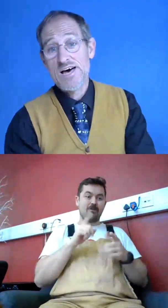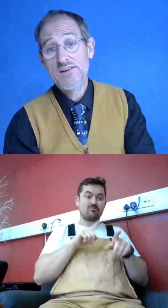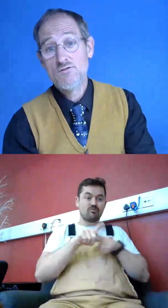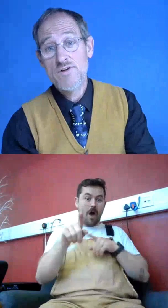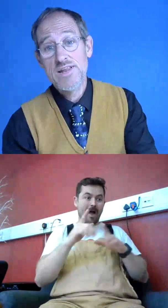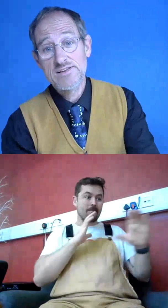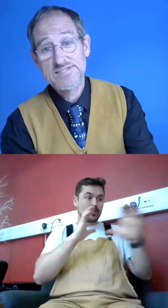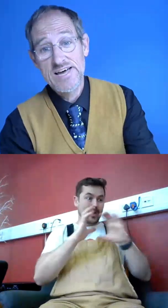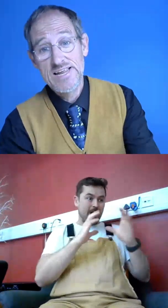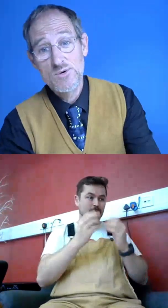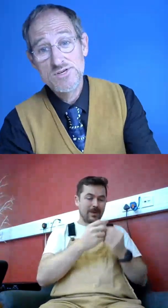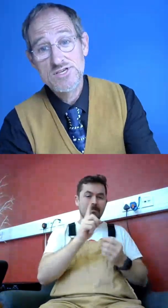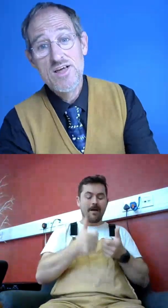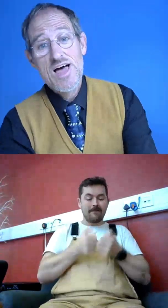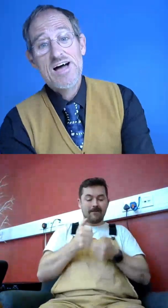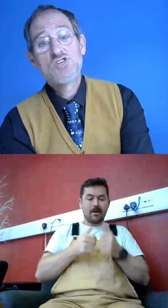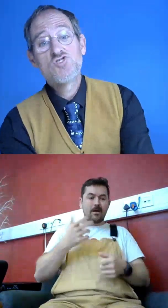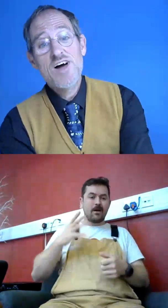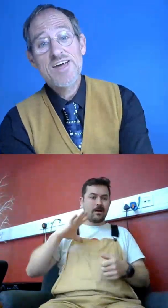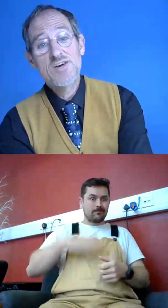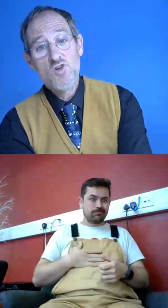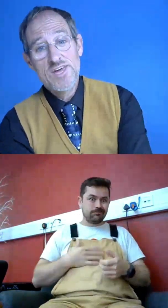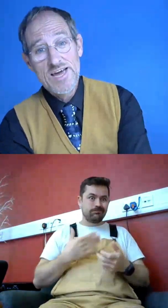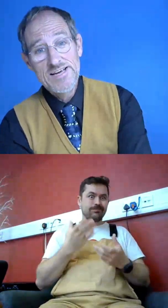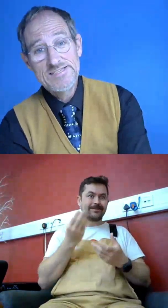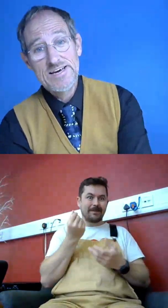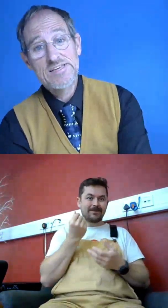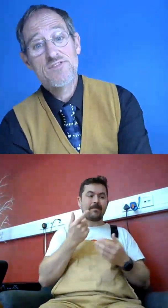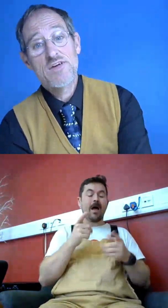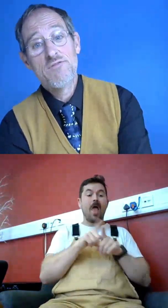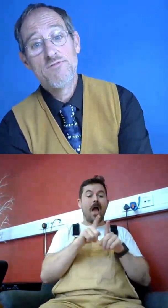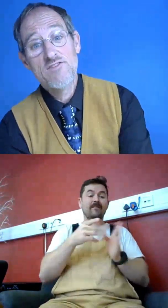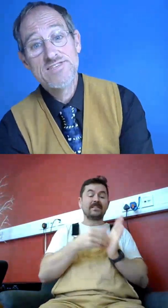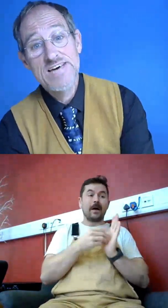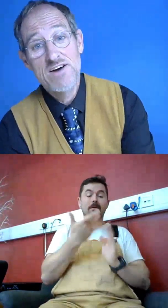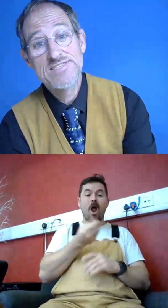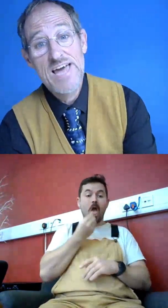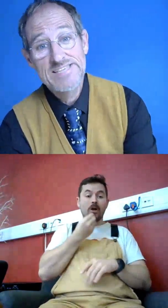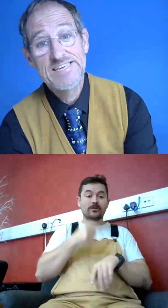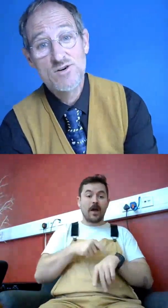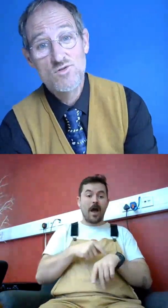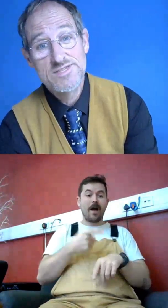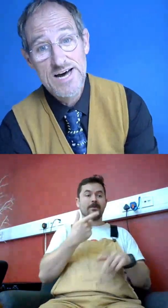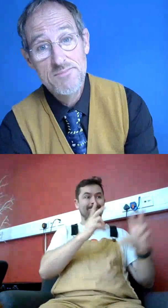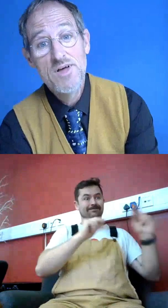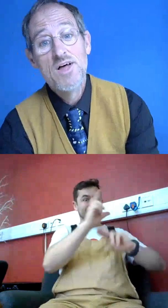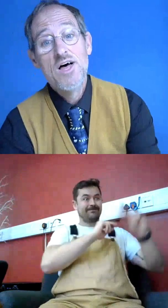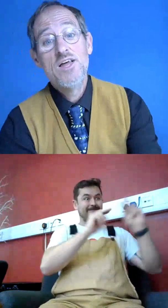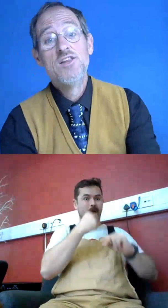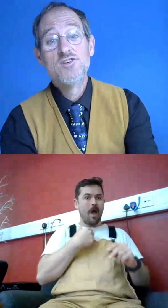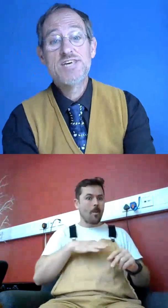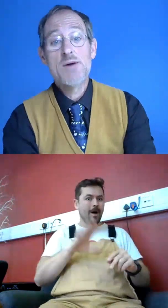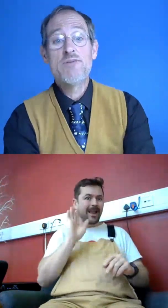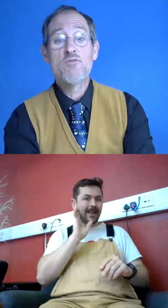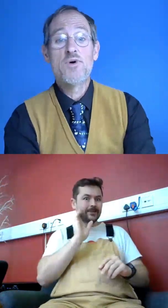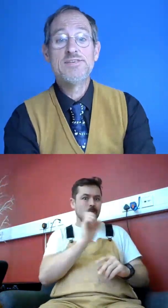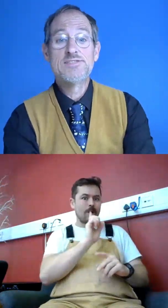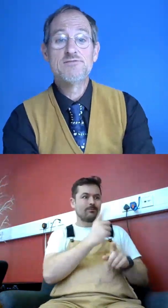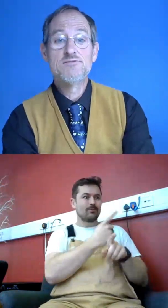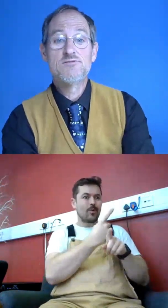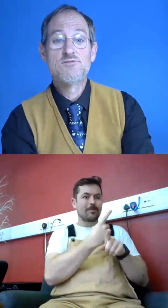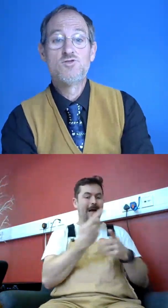people don't sign or very little sign language. I try and communicate, and it can be very tiring texting all the time. At